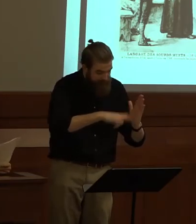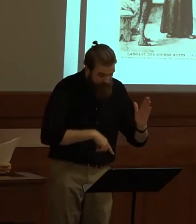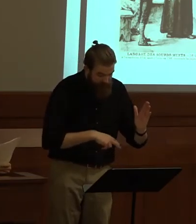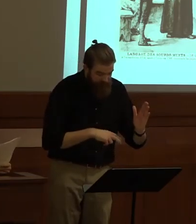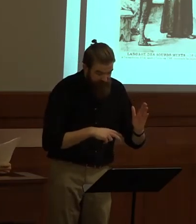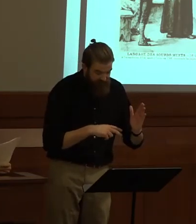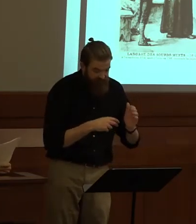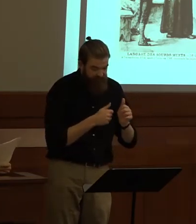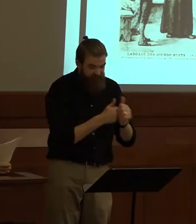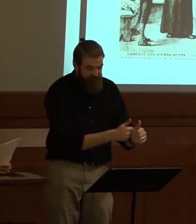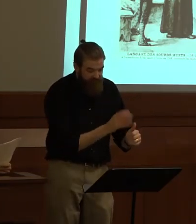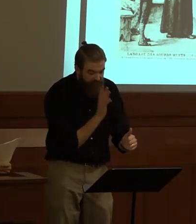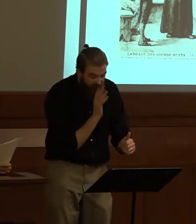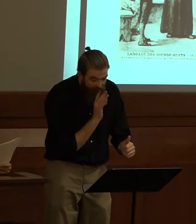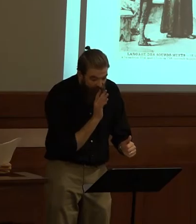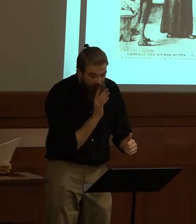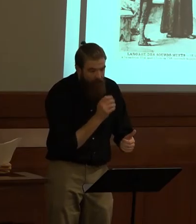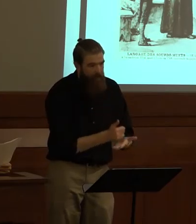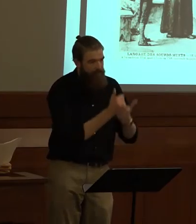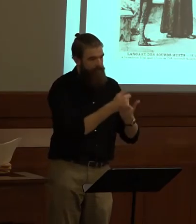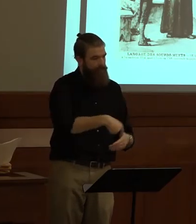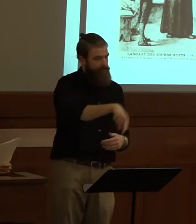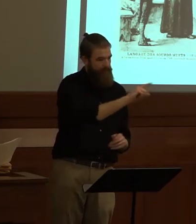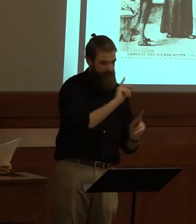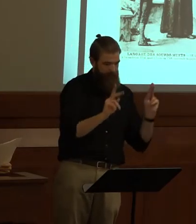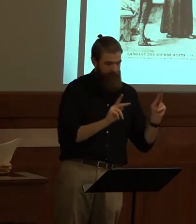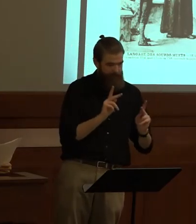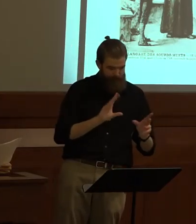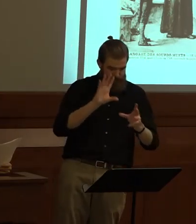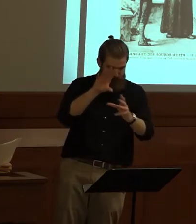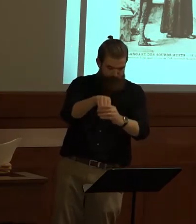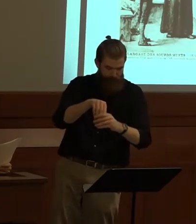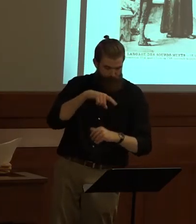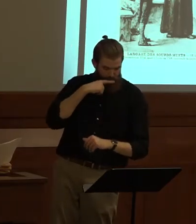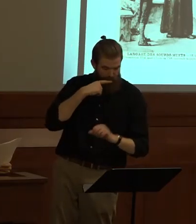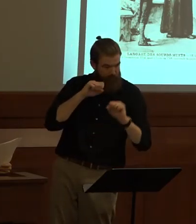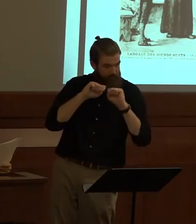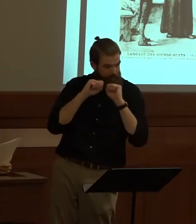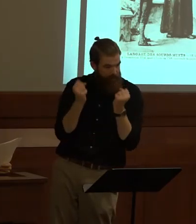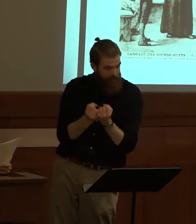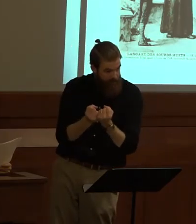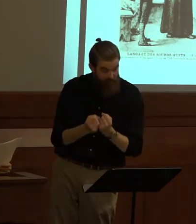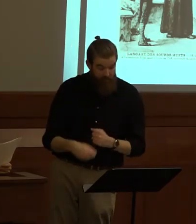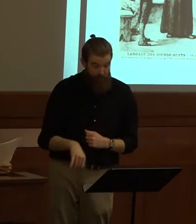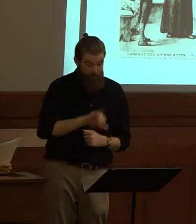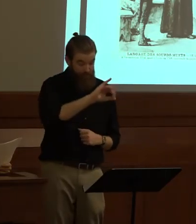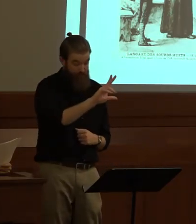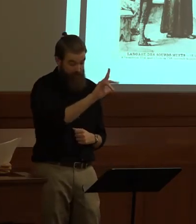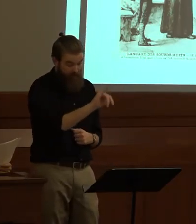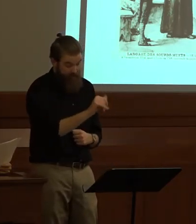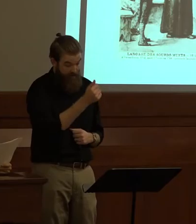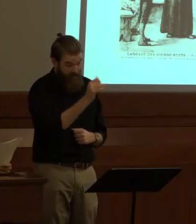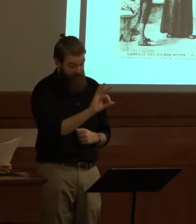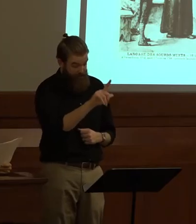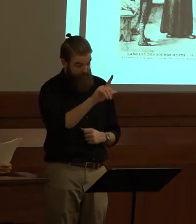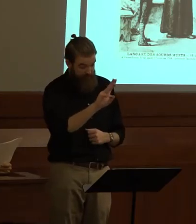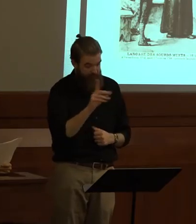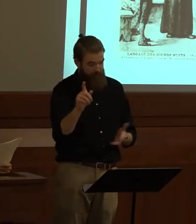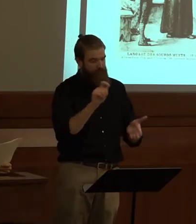society. In July of 1926, he wrote a paper for the General Assembly of the Association of Deafs